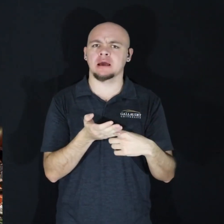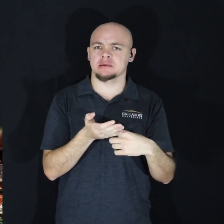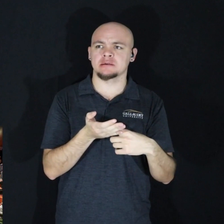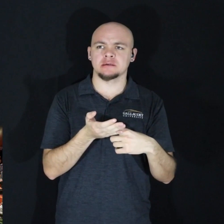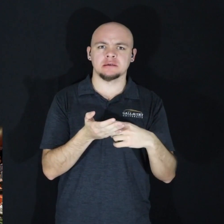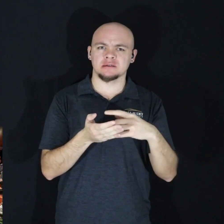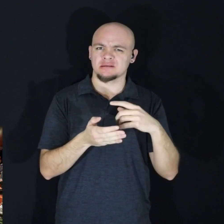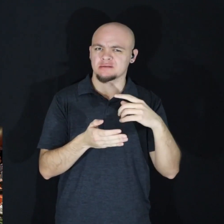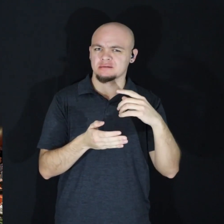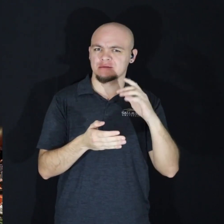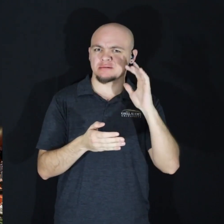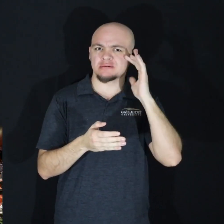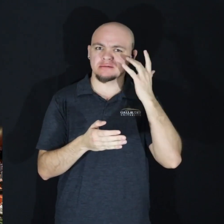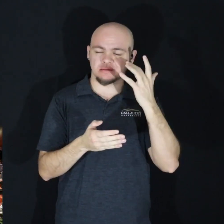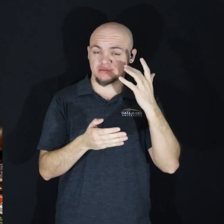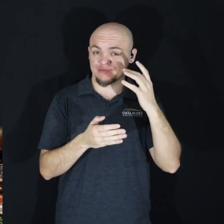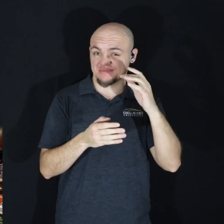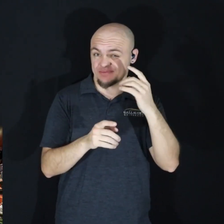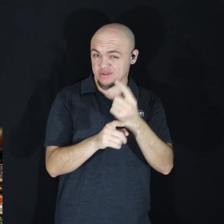honest.